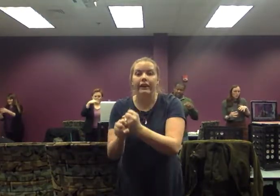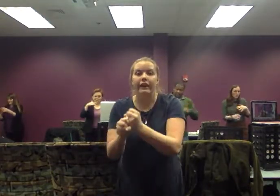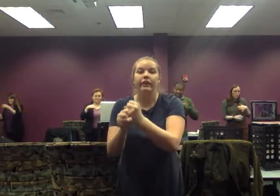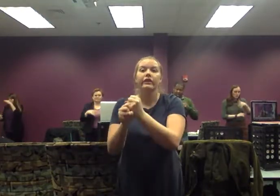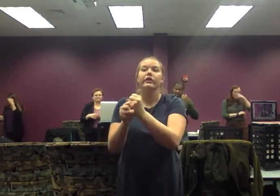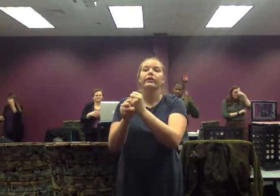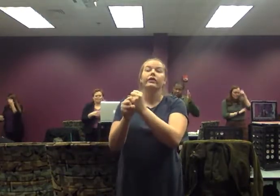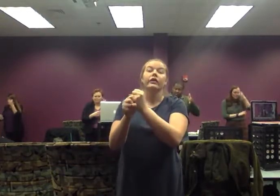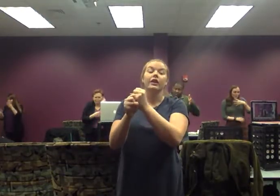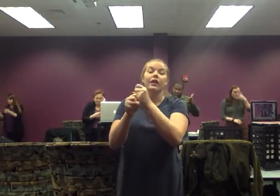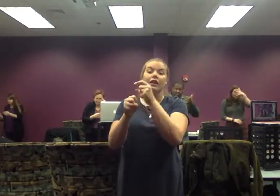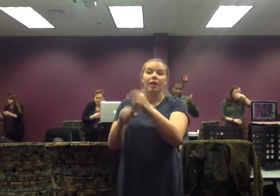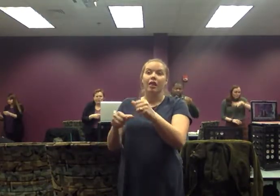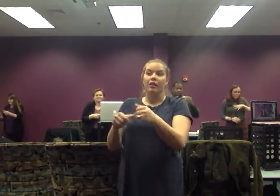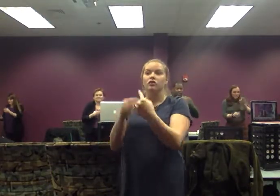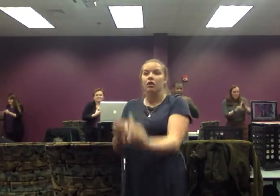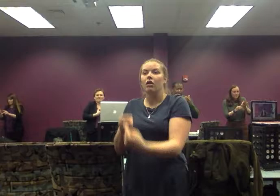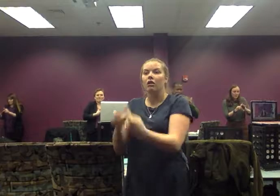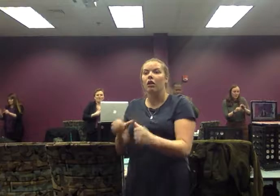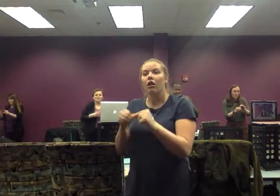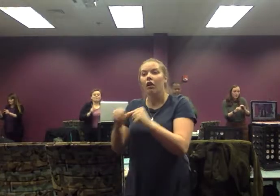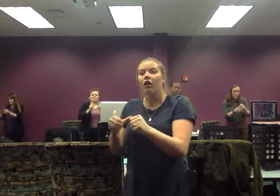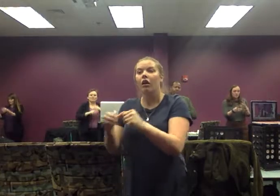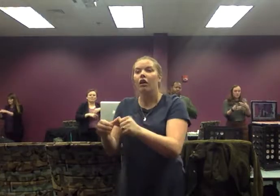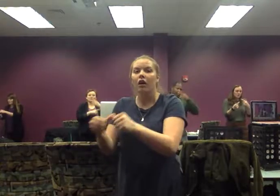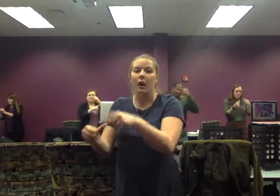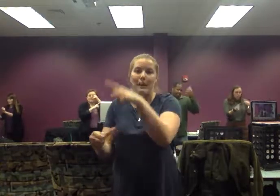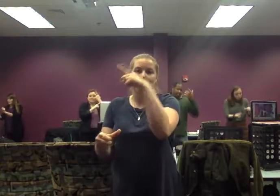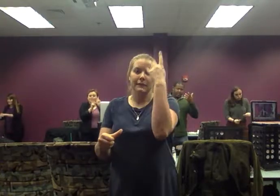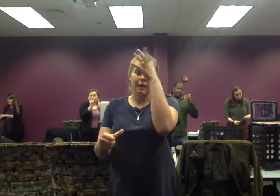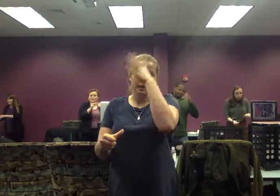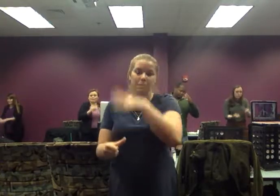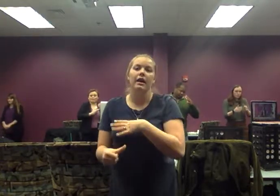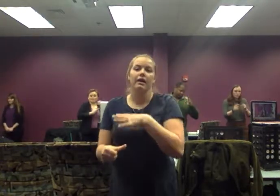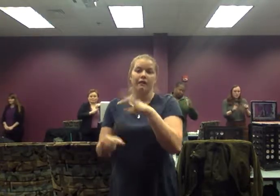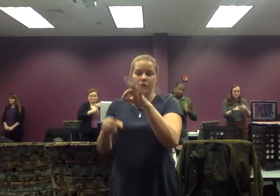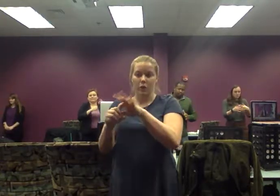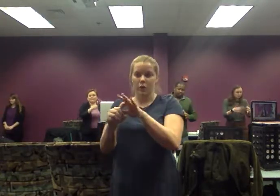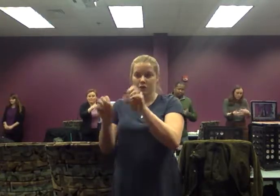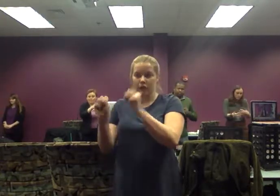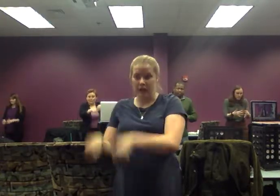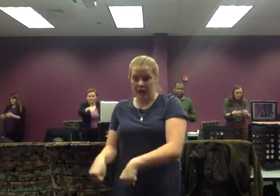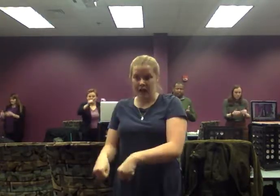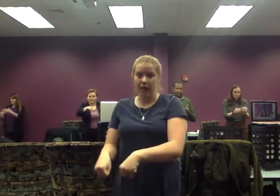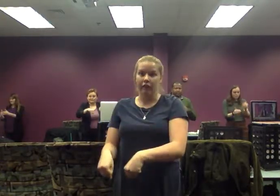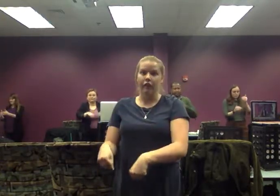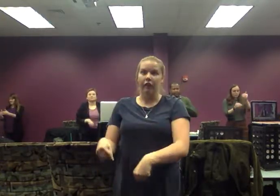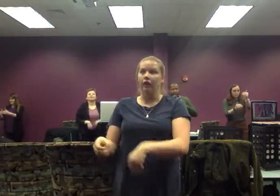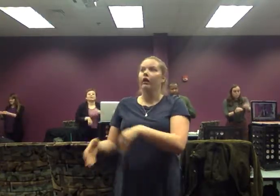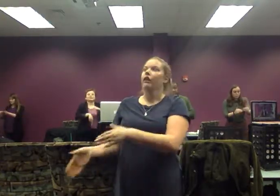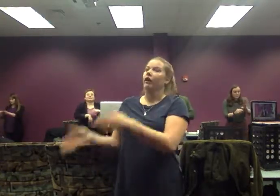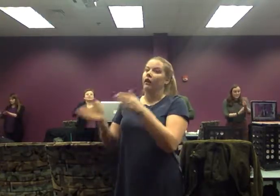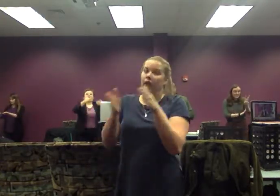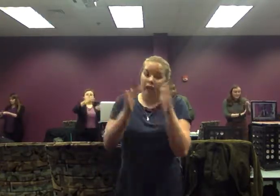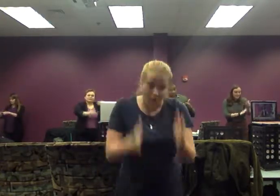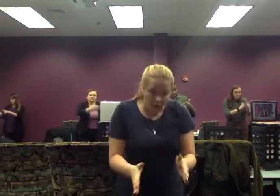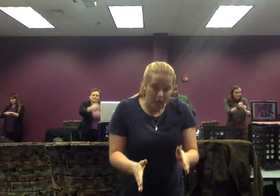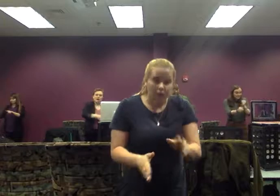were systematically denied it in a variety of ways we won't go into at this time. It took another 60 years to get women